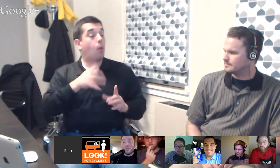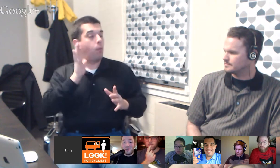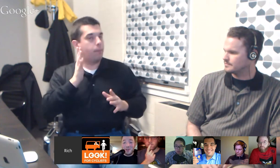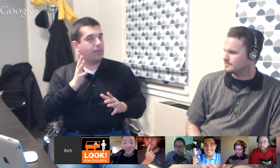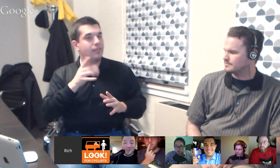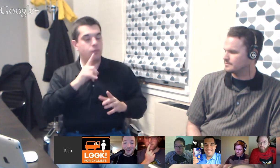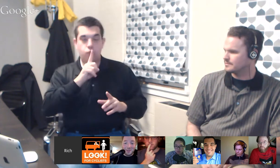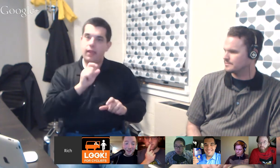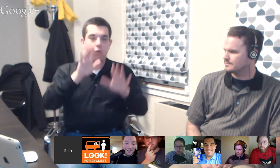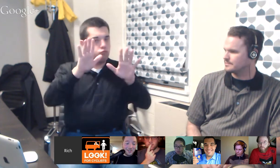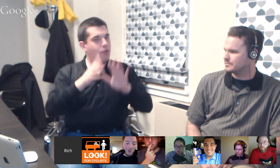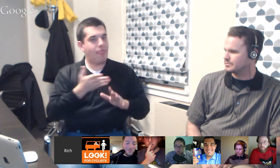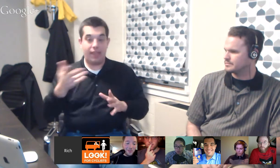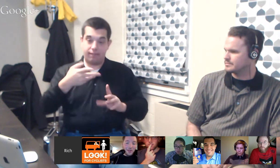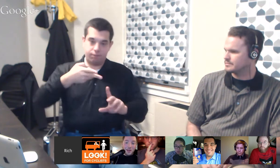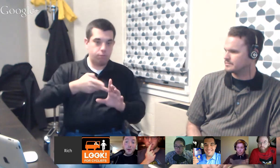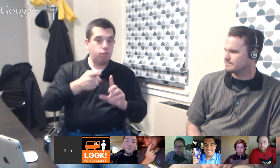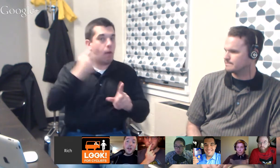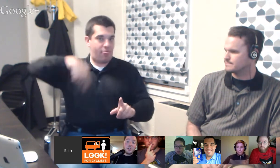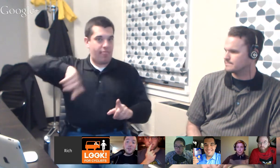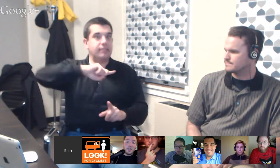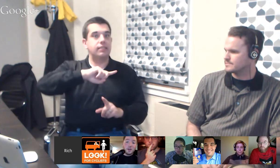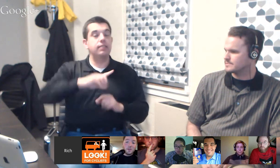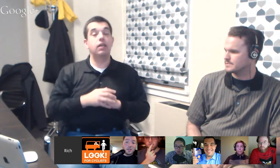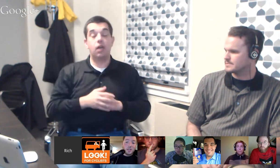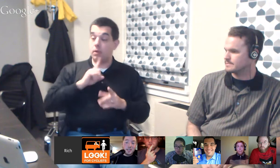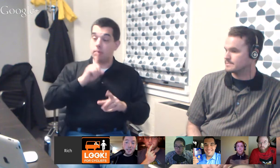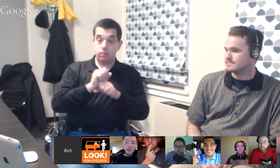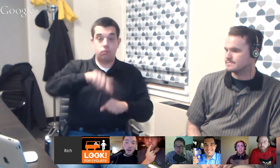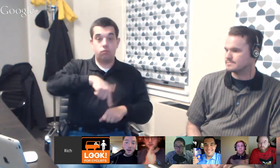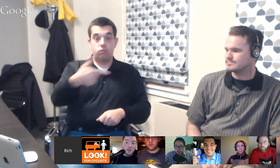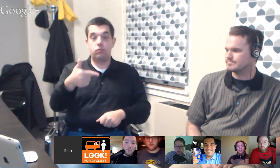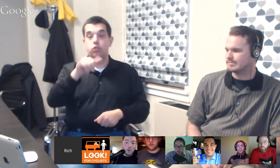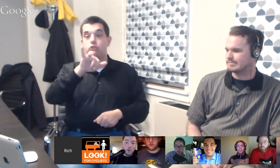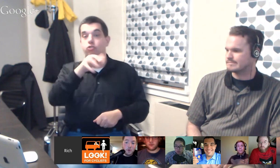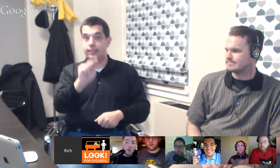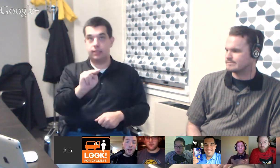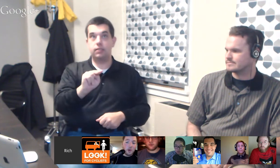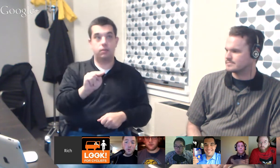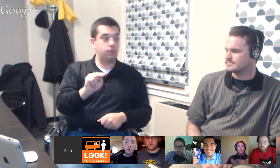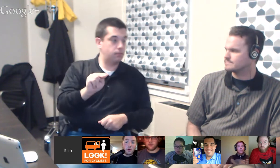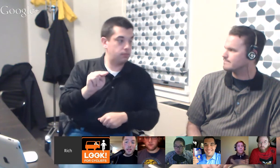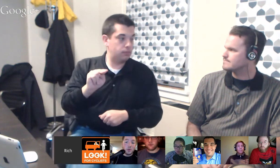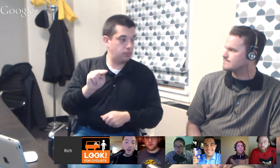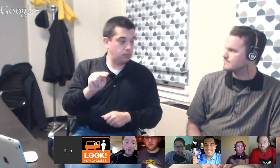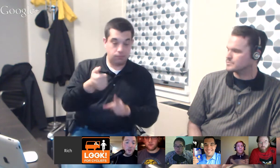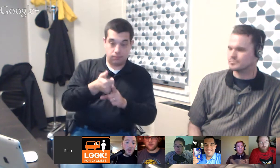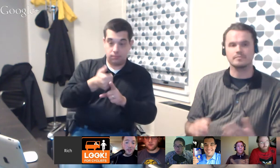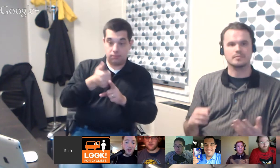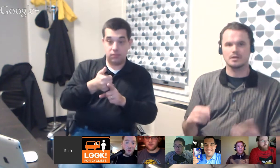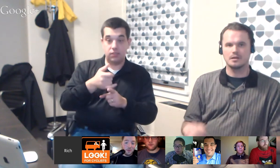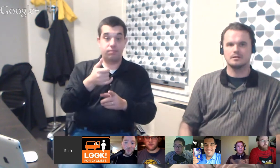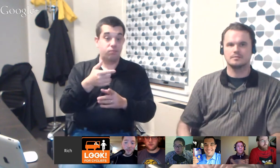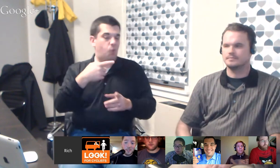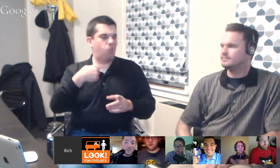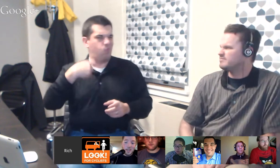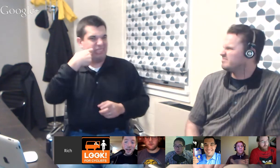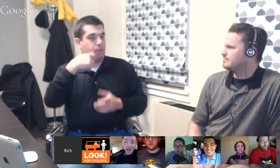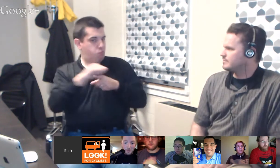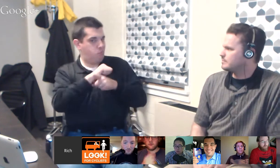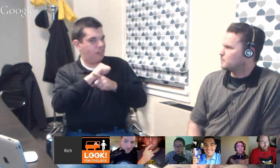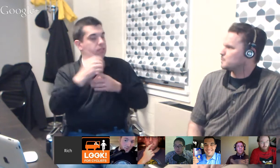a really great thing to come out of this. So, but actually, I want to kick it over to Jason, who in the dry run, he had a dry run for